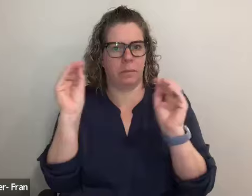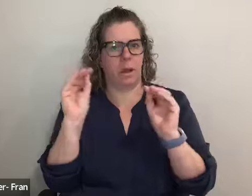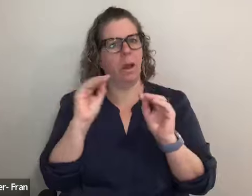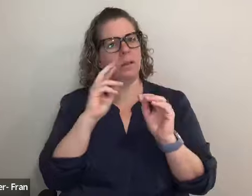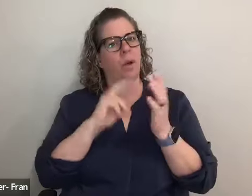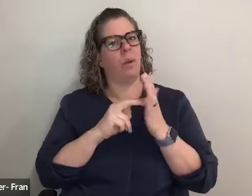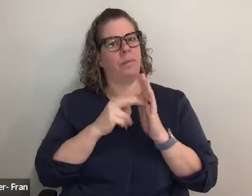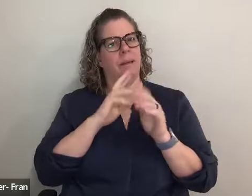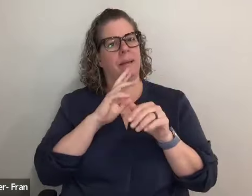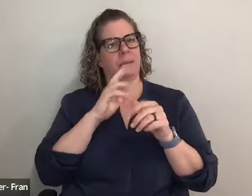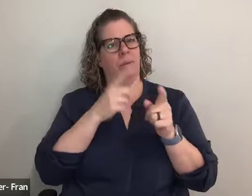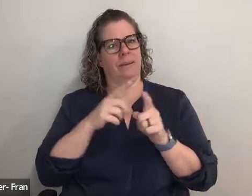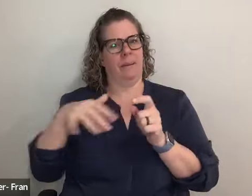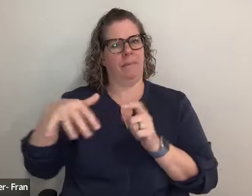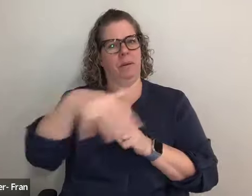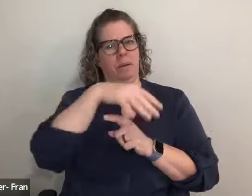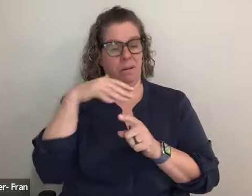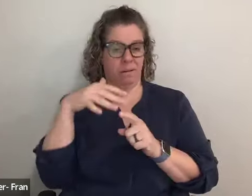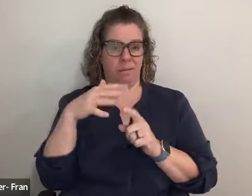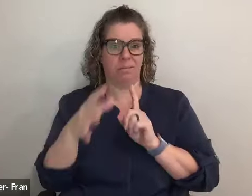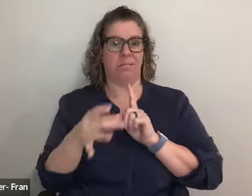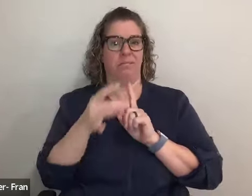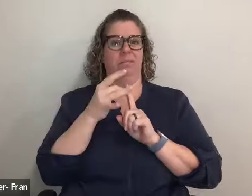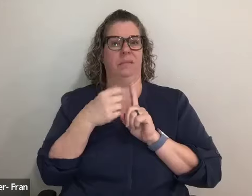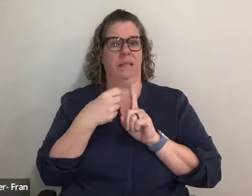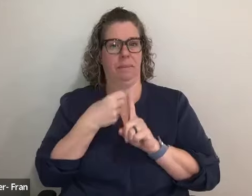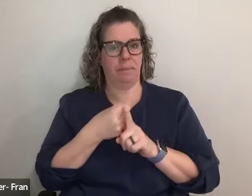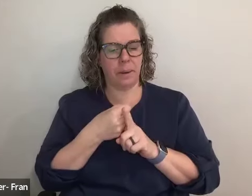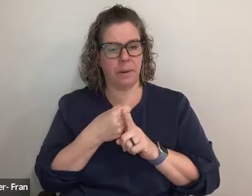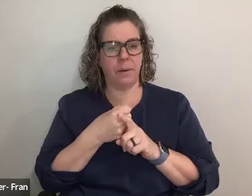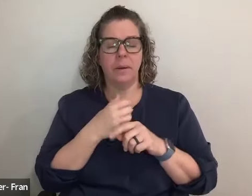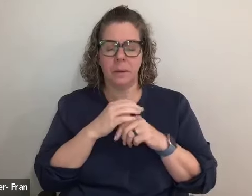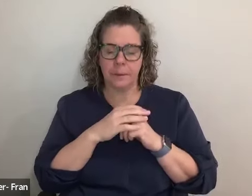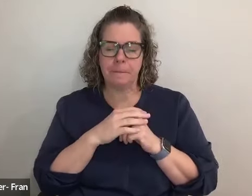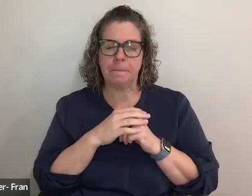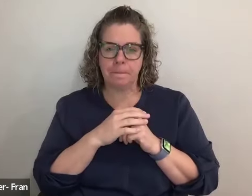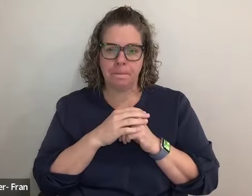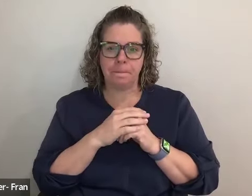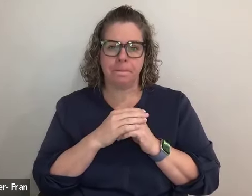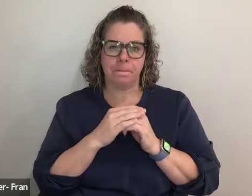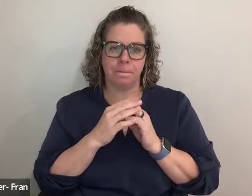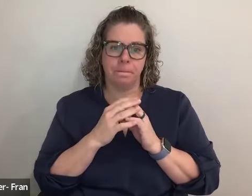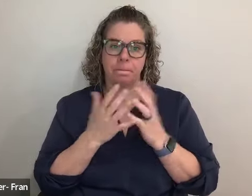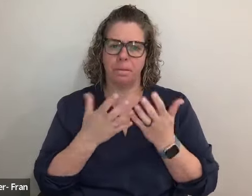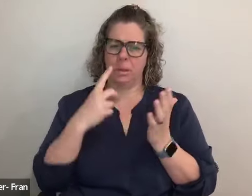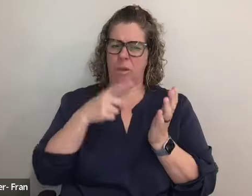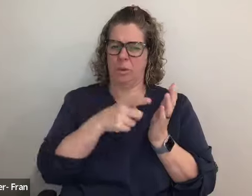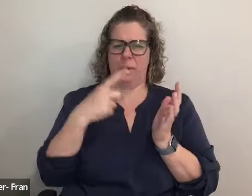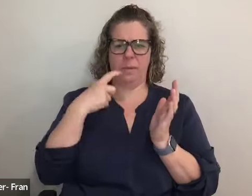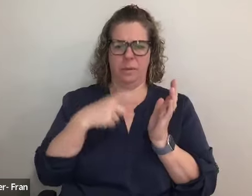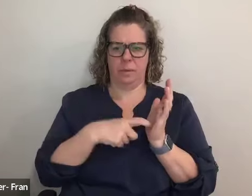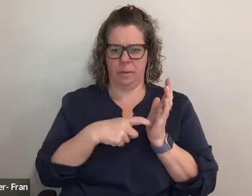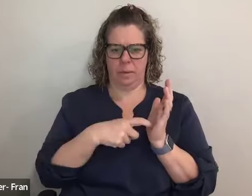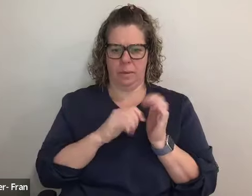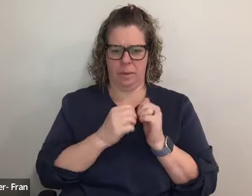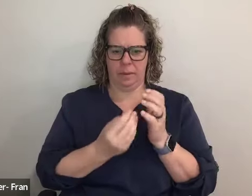nature. We're animals, so we are just as impacted by it. And noticing how spring, oh, thank you,